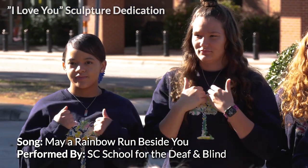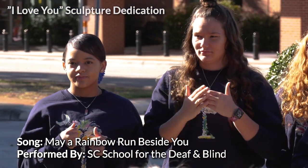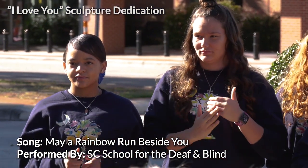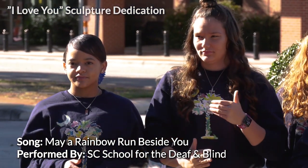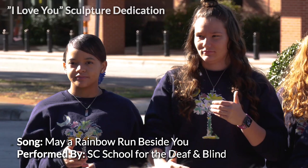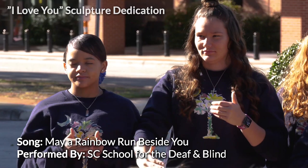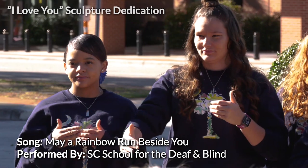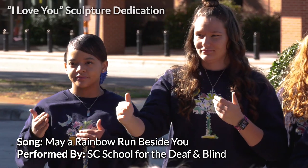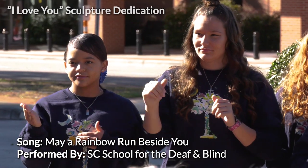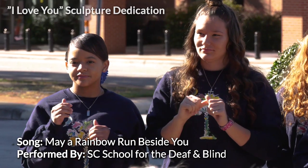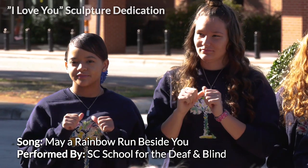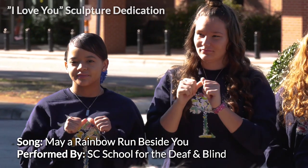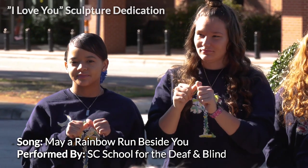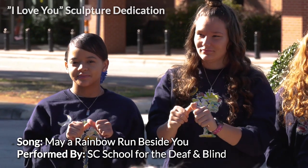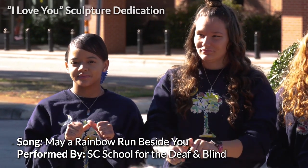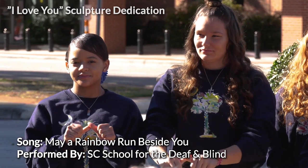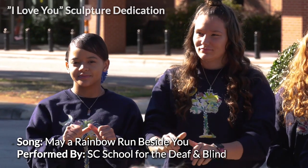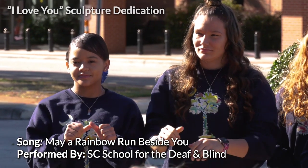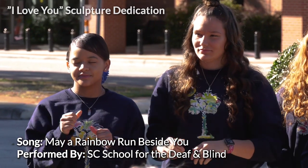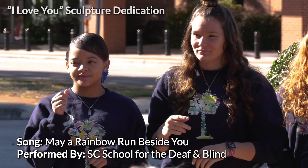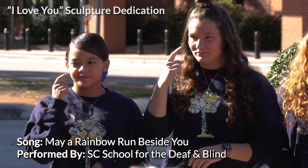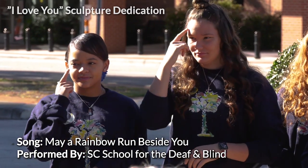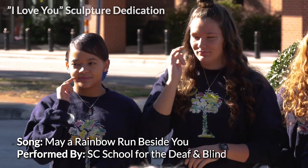whole life through. Thank you.